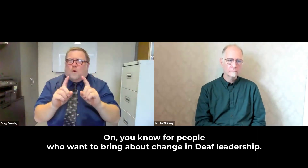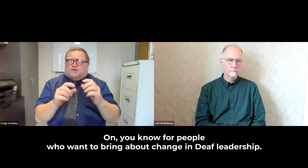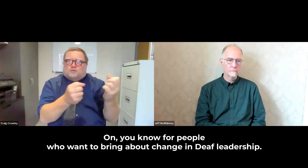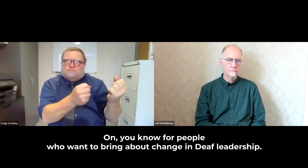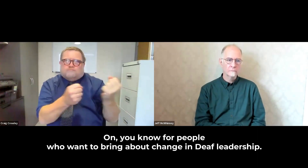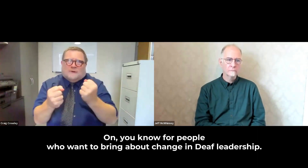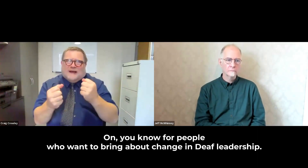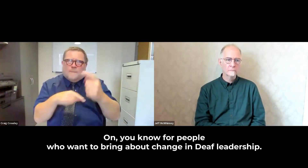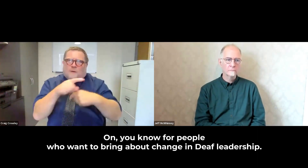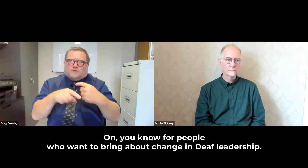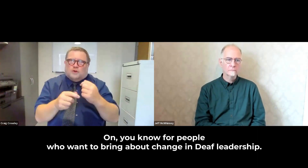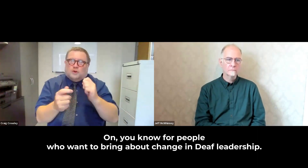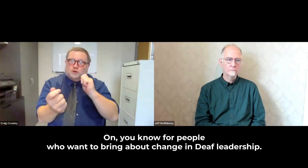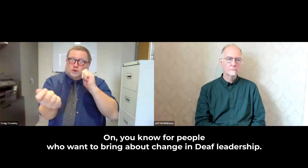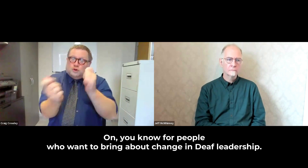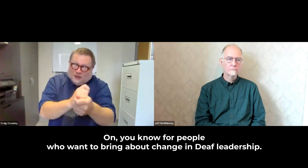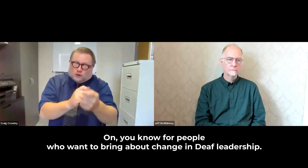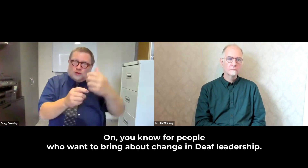on